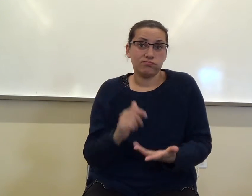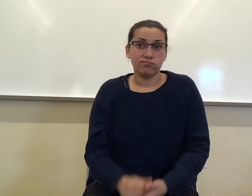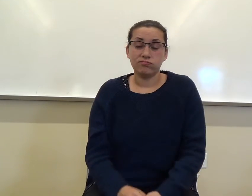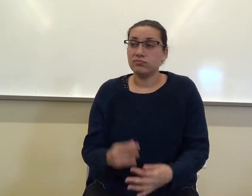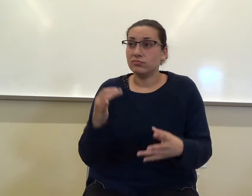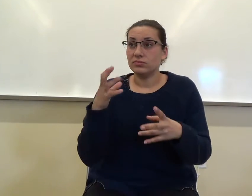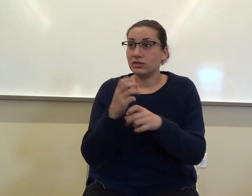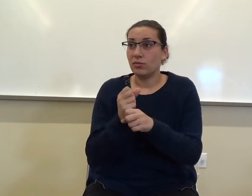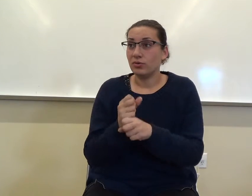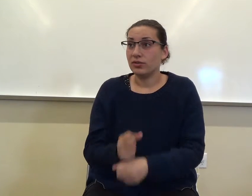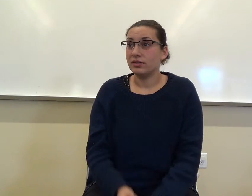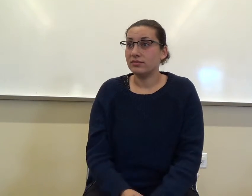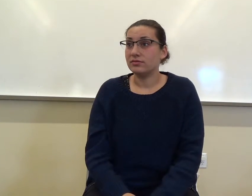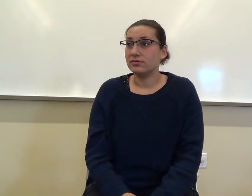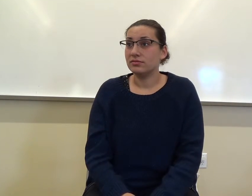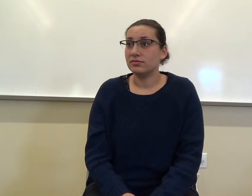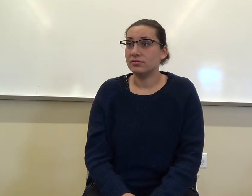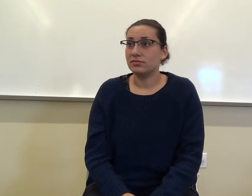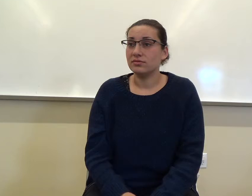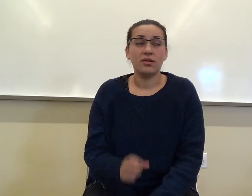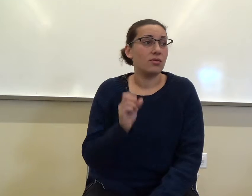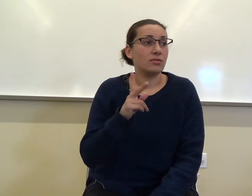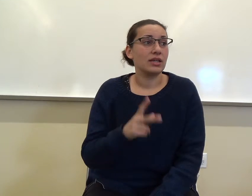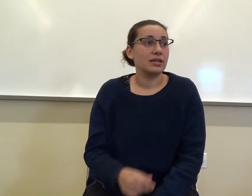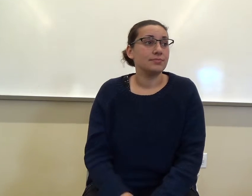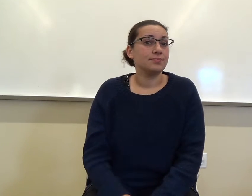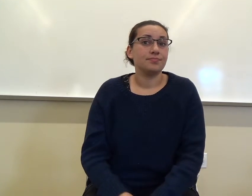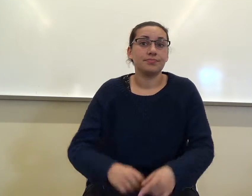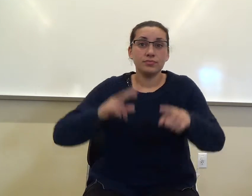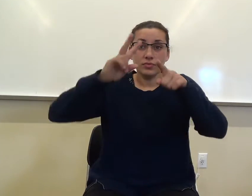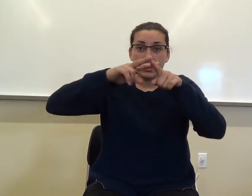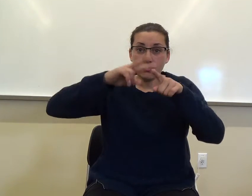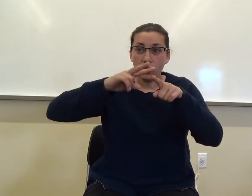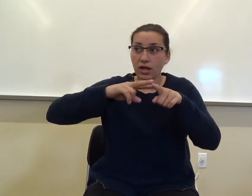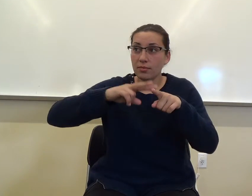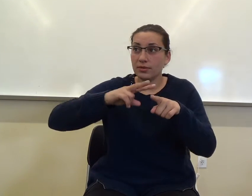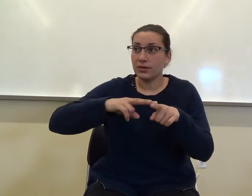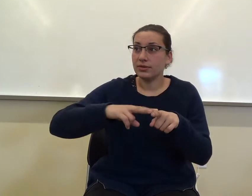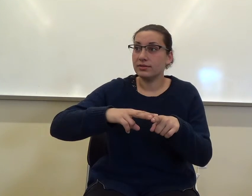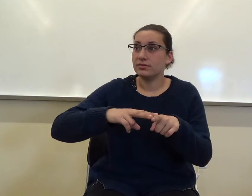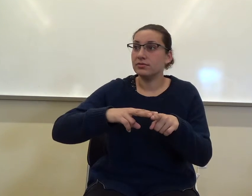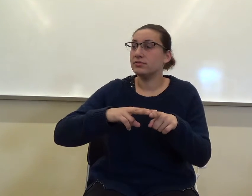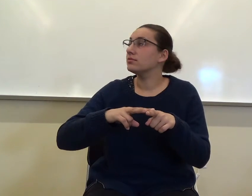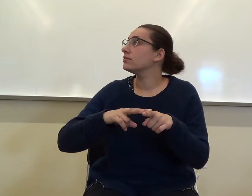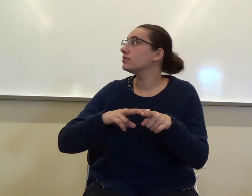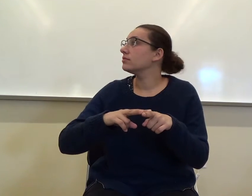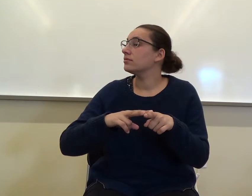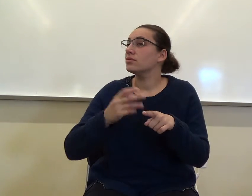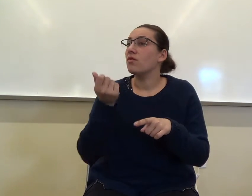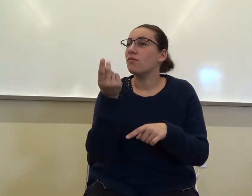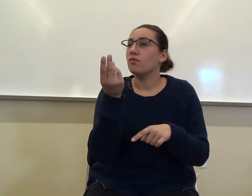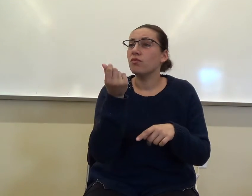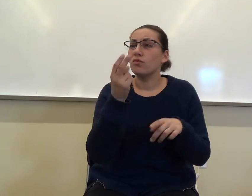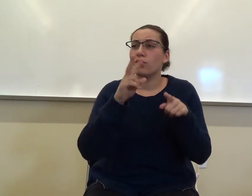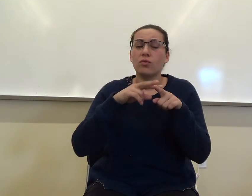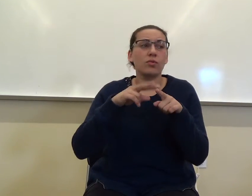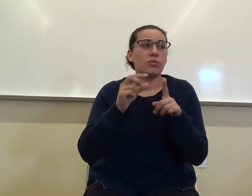summary of it? Okay, the vocabulary. A couple of vocabulary words in here that are